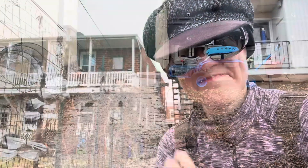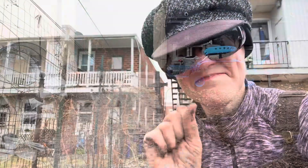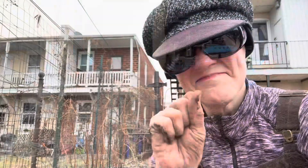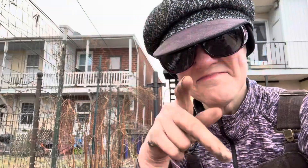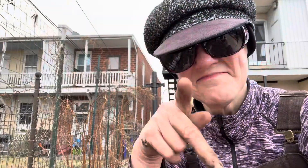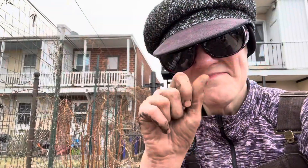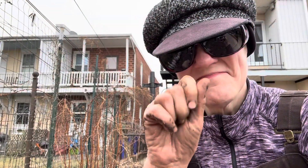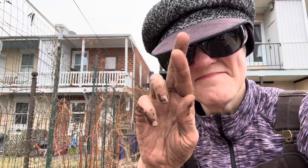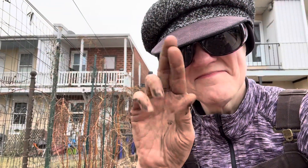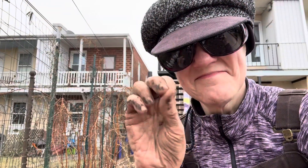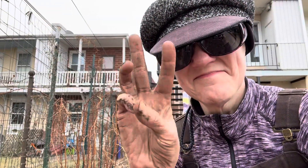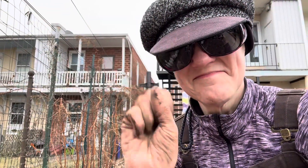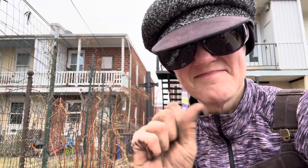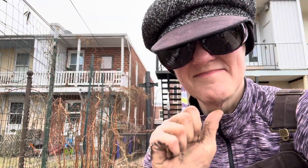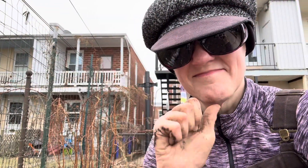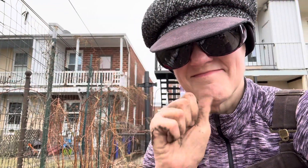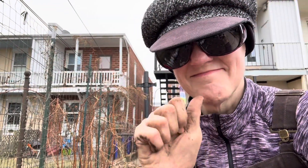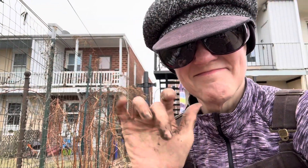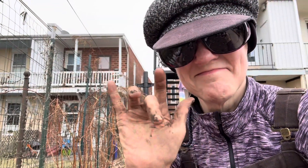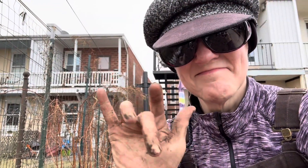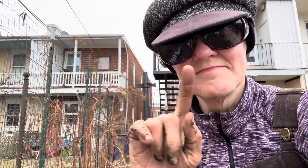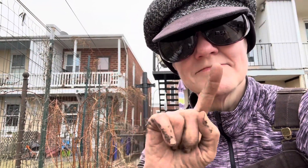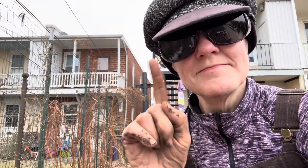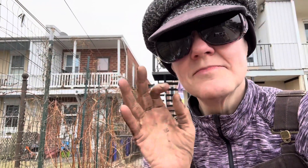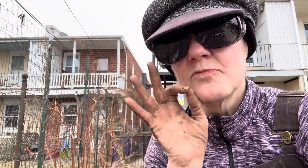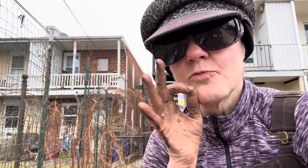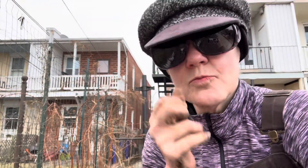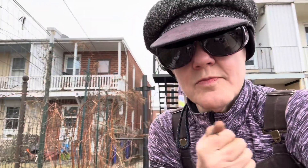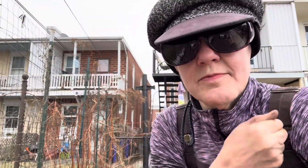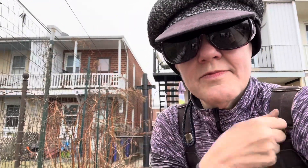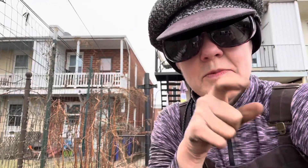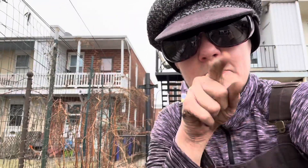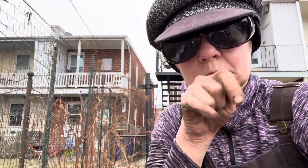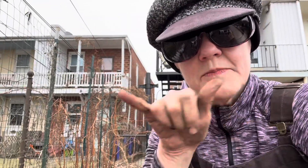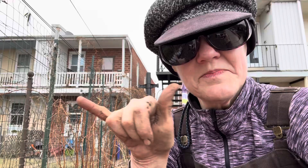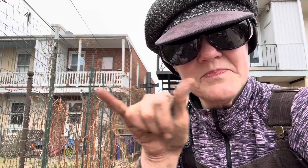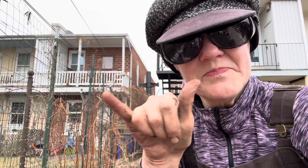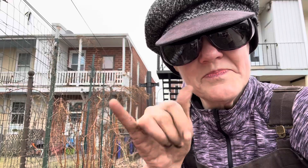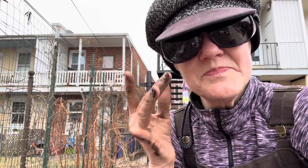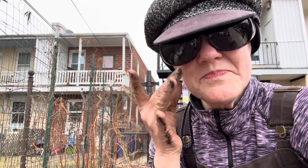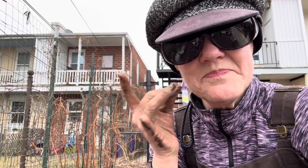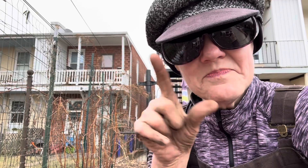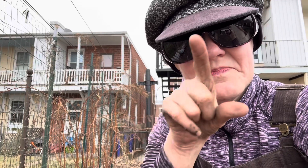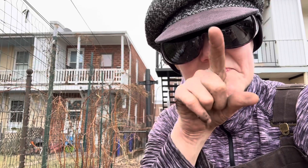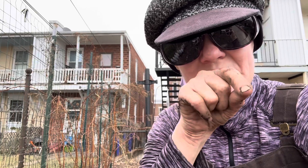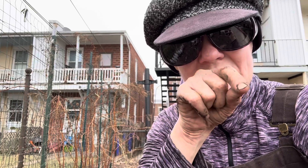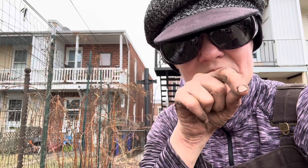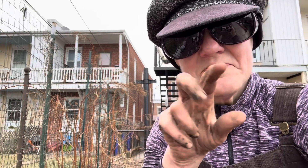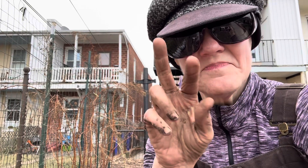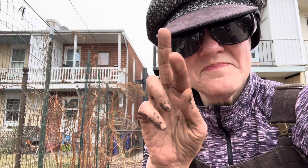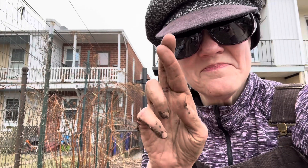The sparrows won't bother the blueberries, but the fruit-loving birds will, like